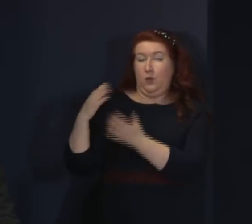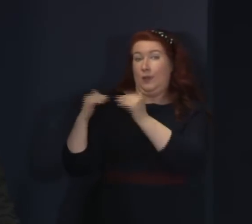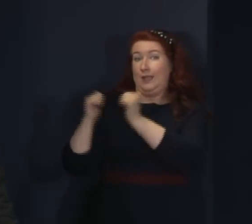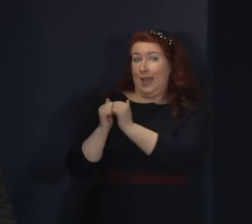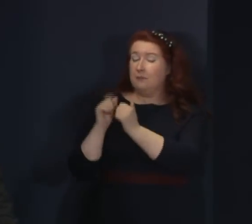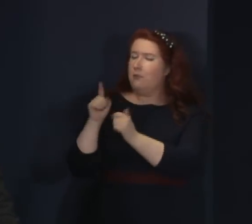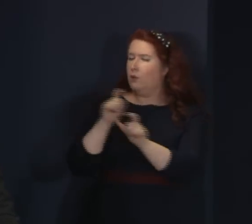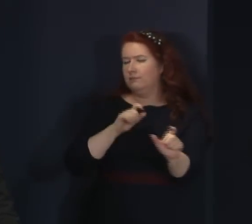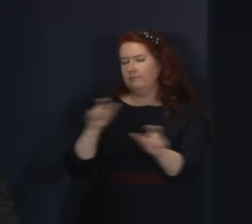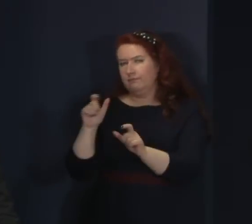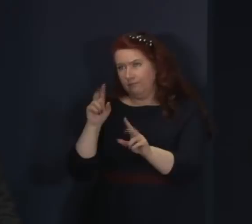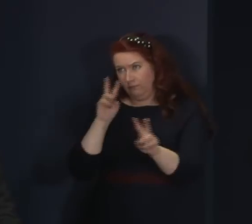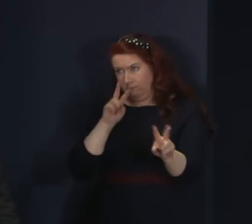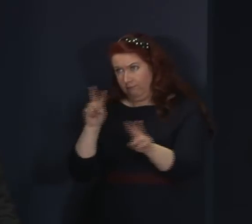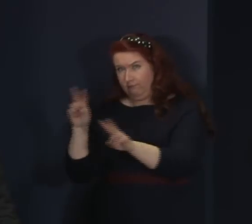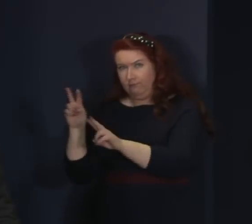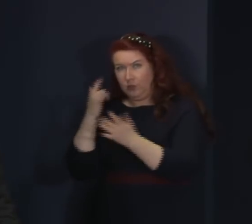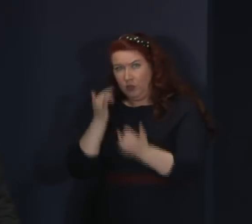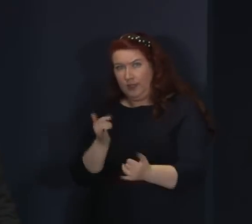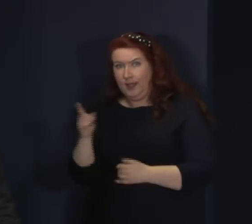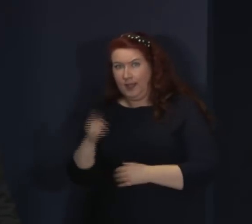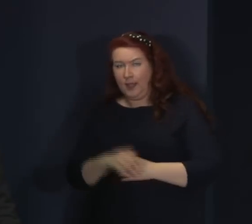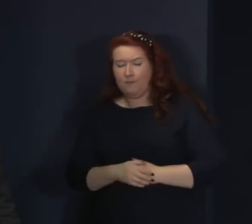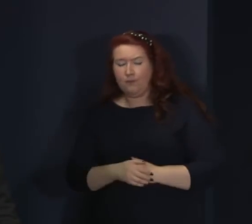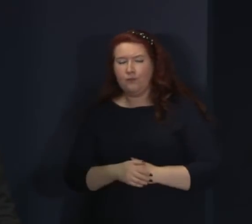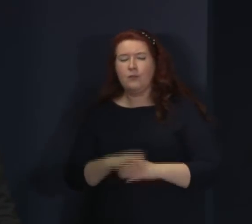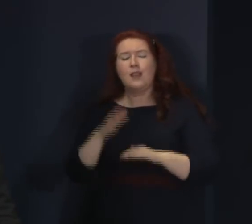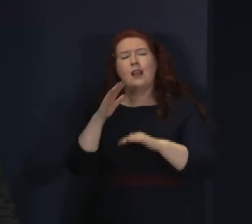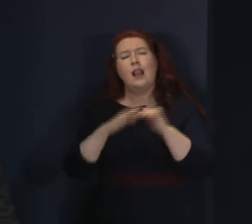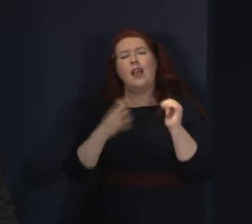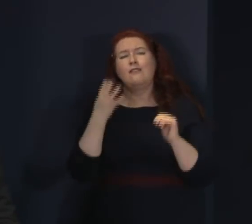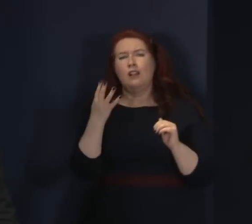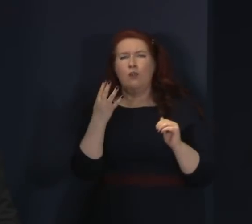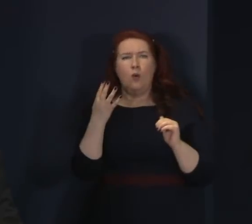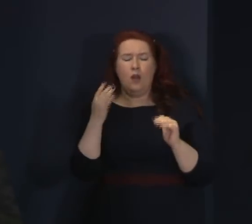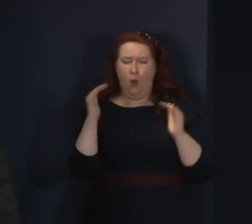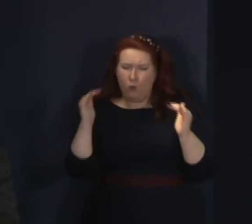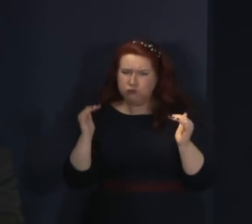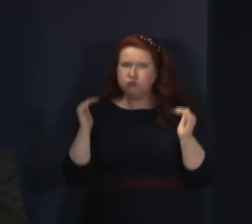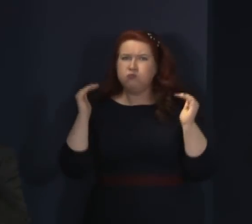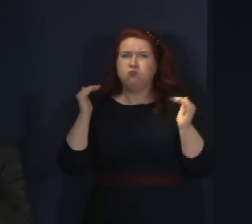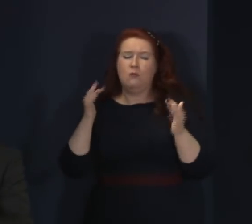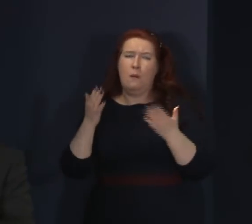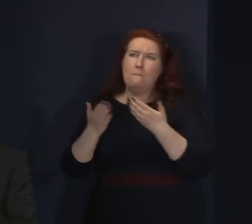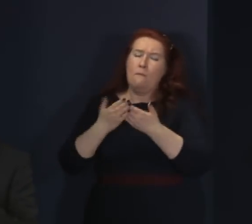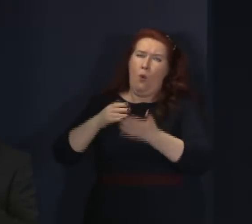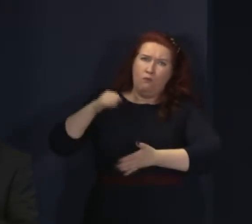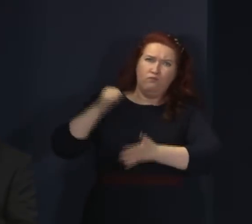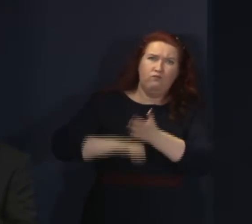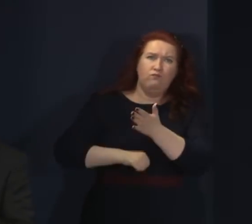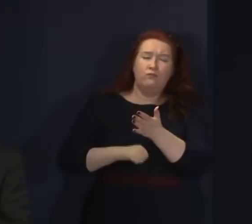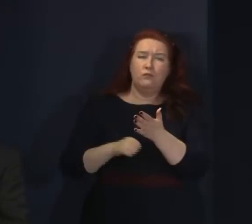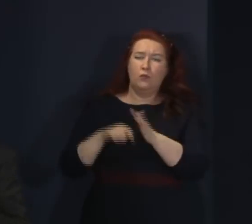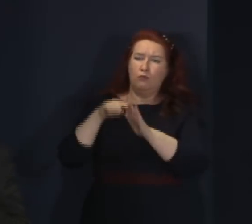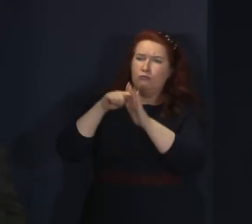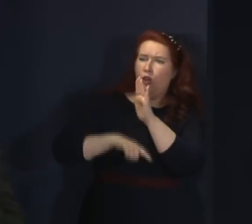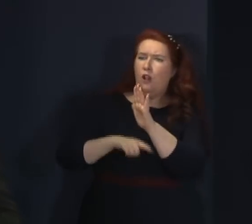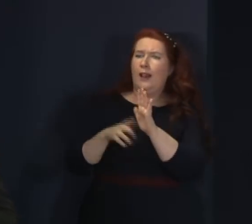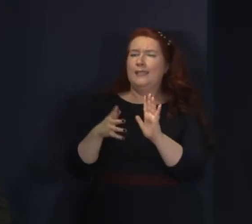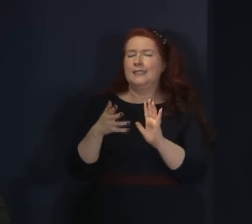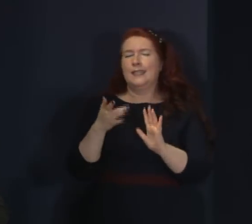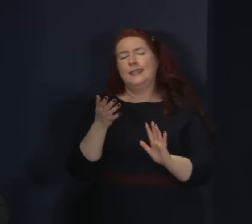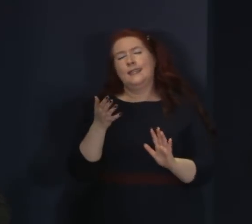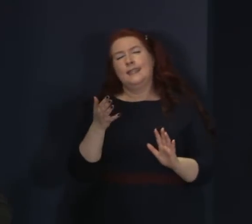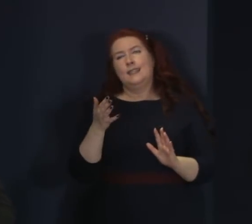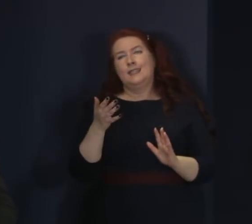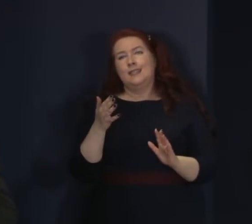continue to monitor that. Level 4 is a much higher degree of restrictions that are put in place, and